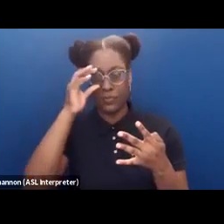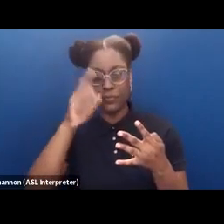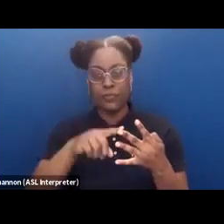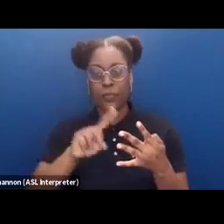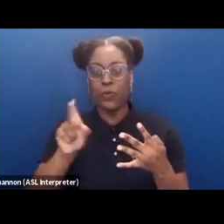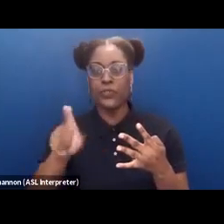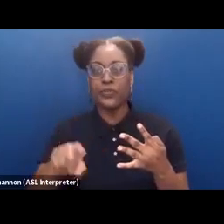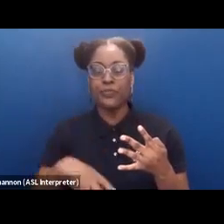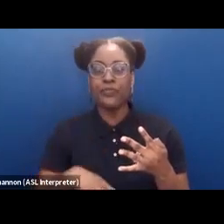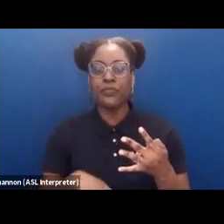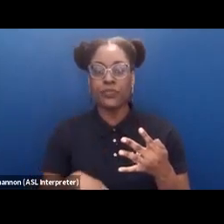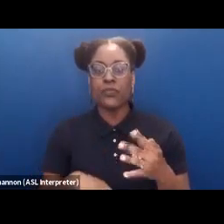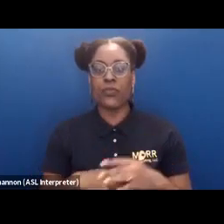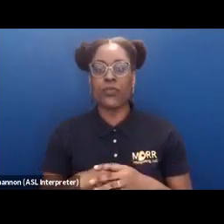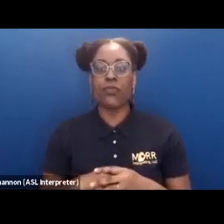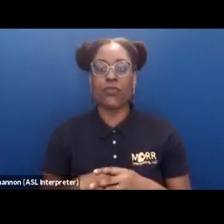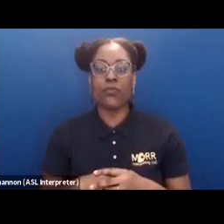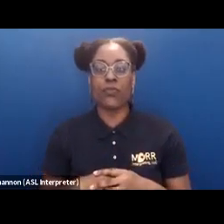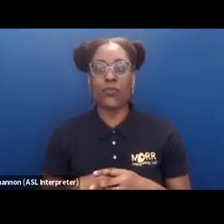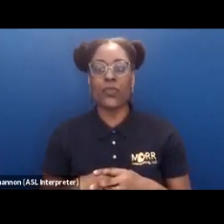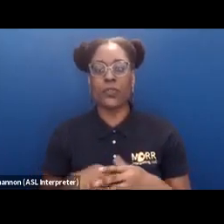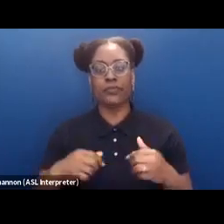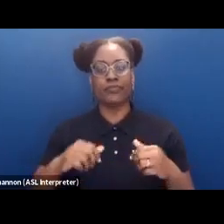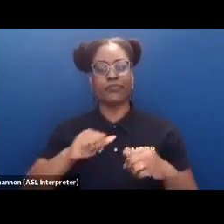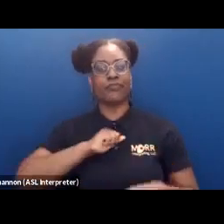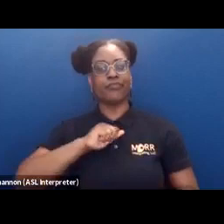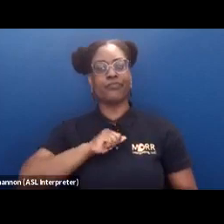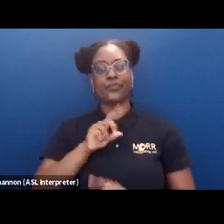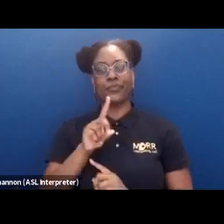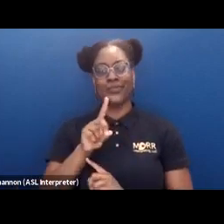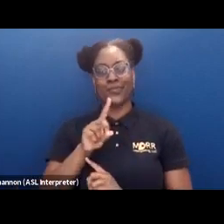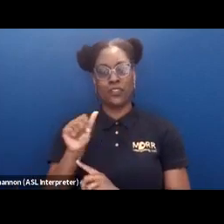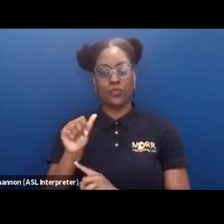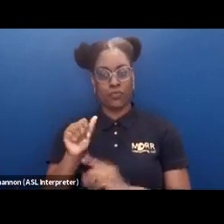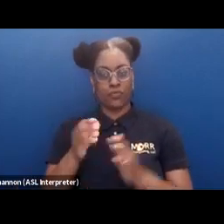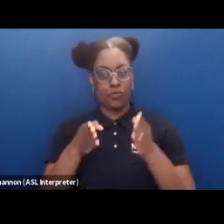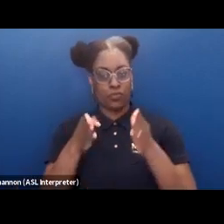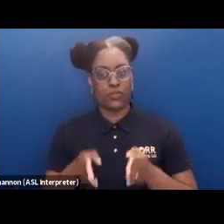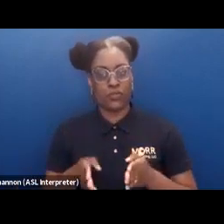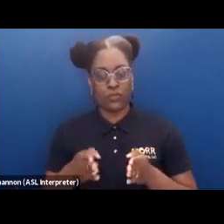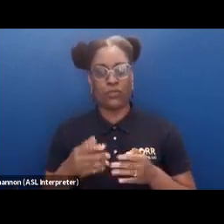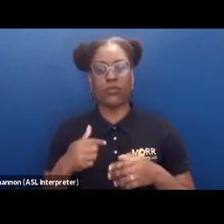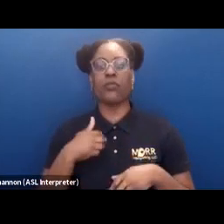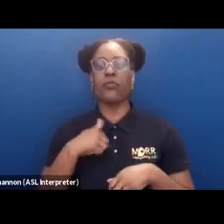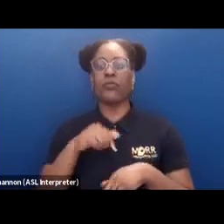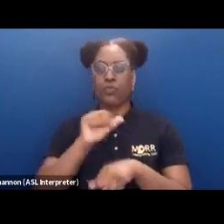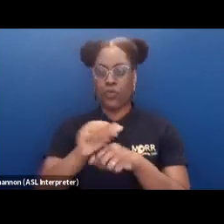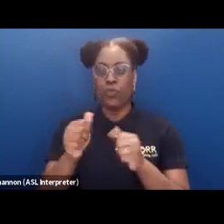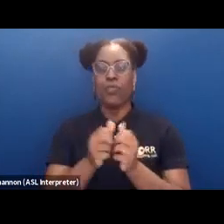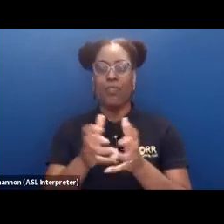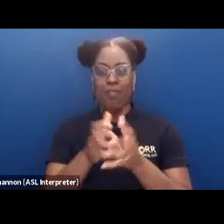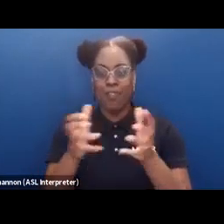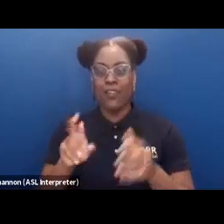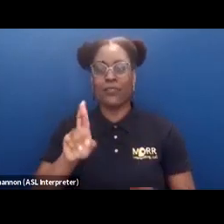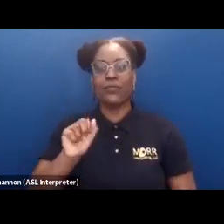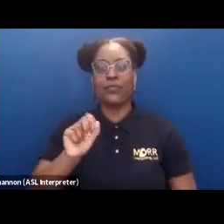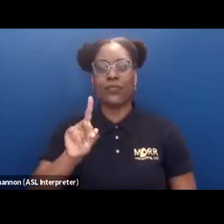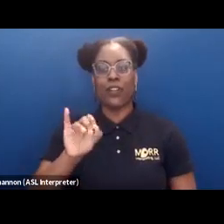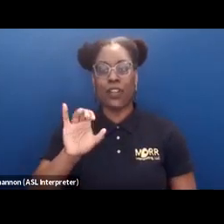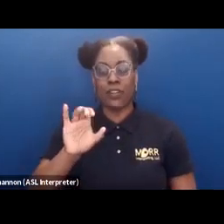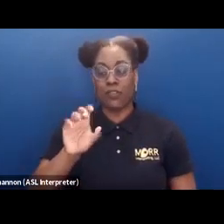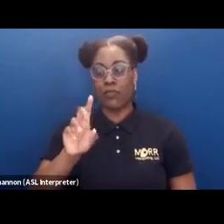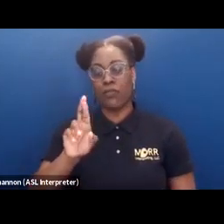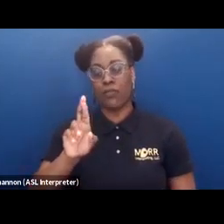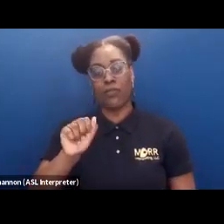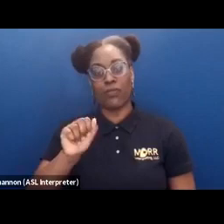as a disabled person who has been doing a lot of organizing recently with abled radical folks, I've been fighting a lot of ableism. It feels like I've